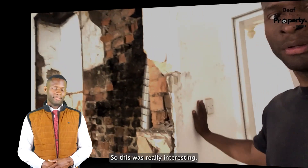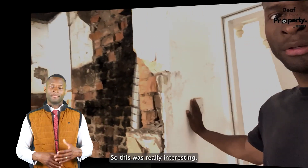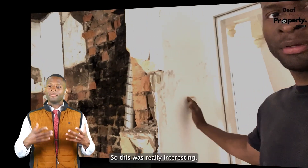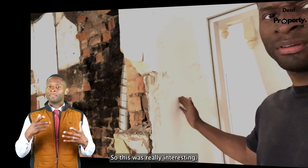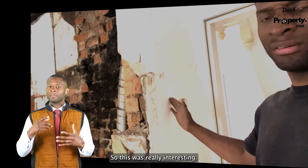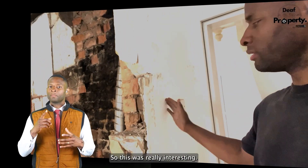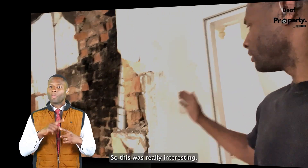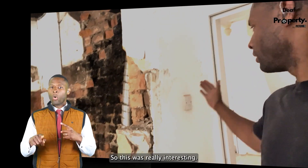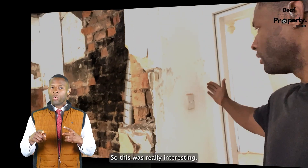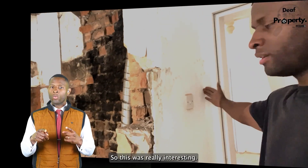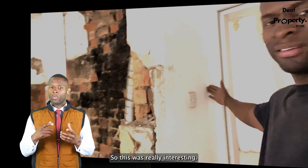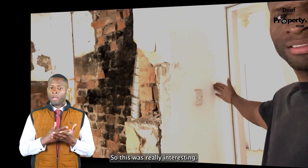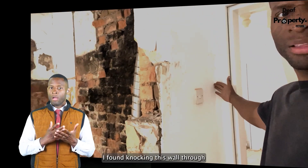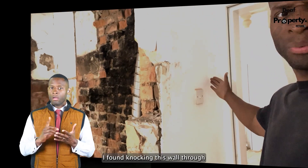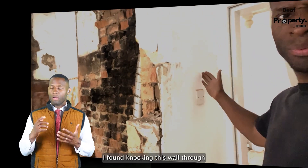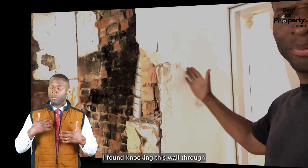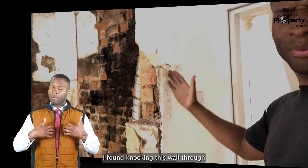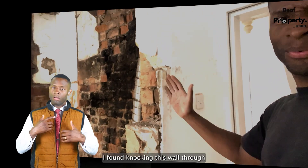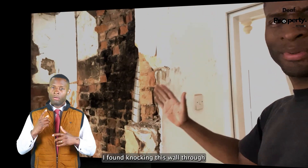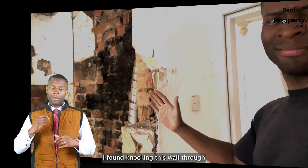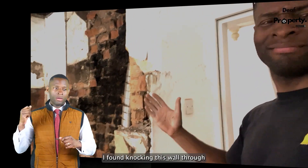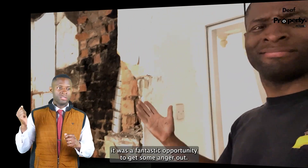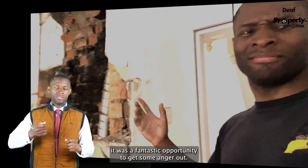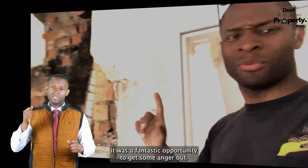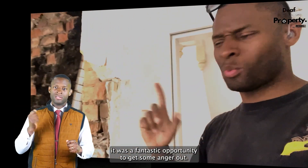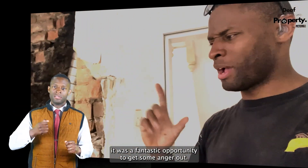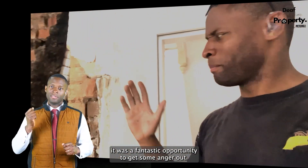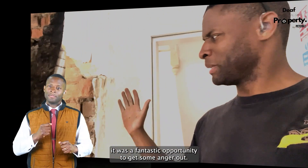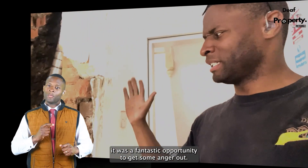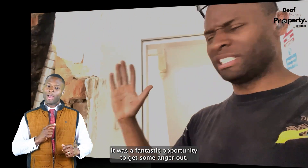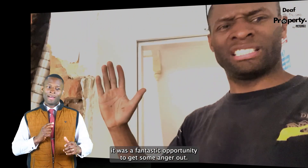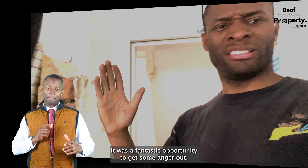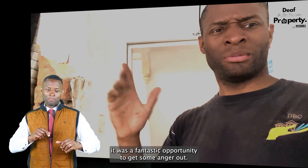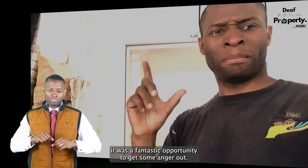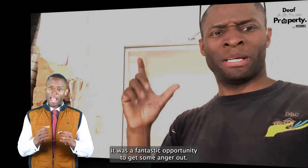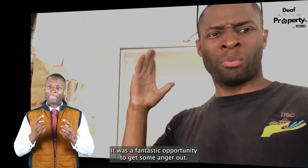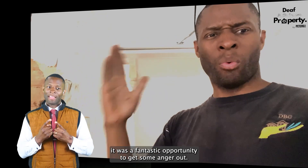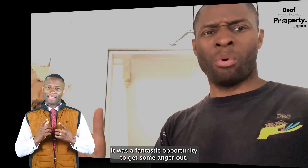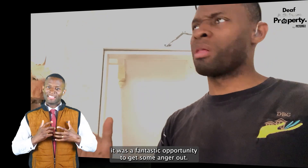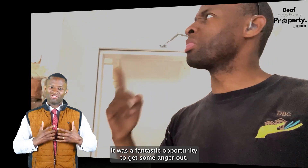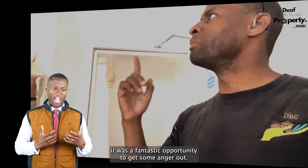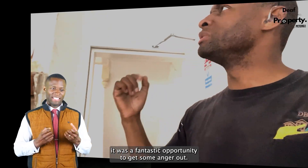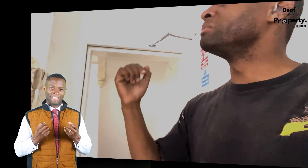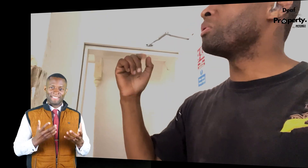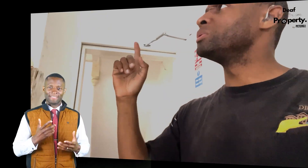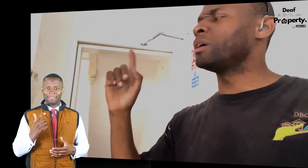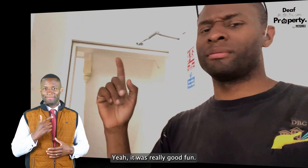So this was really interesting. I found knocking this wall through was a fantastic opportunity to get some anger out.